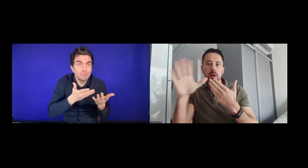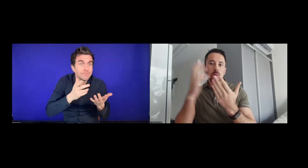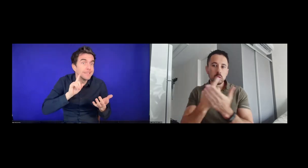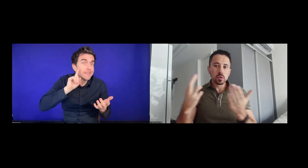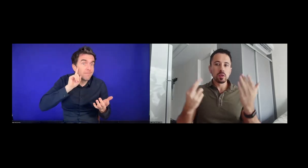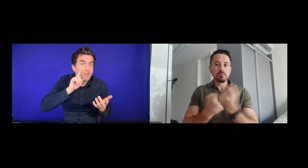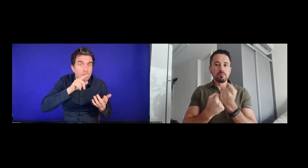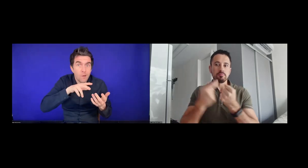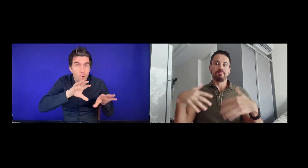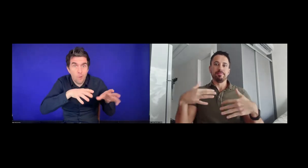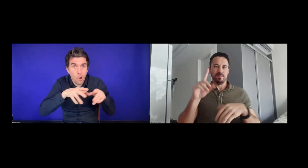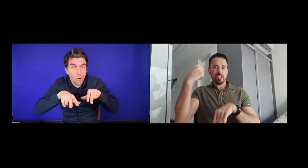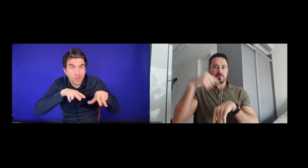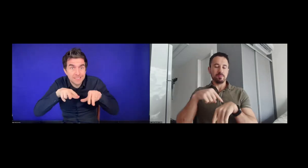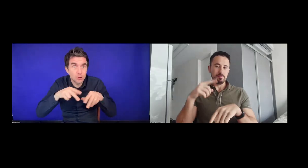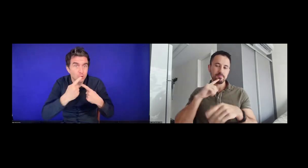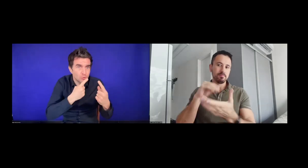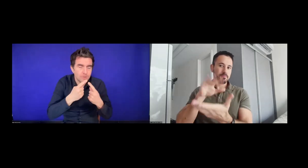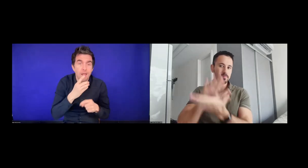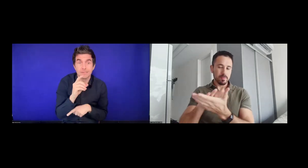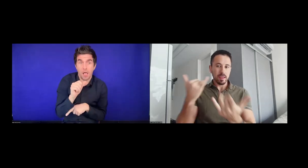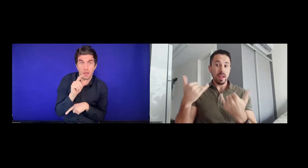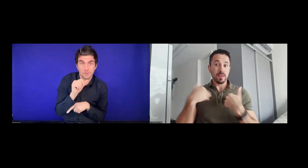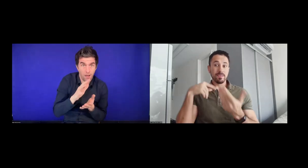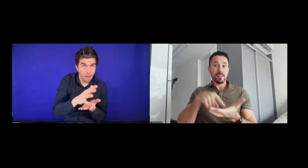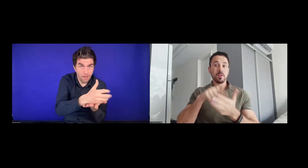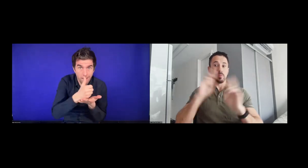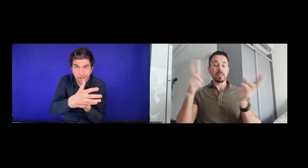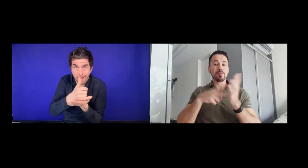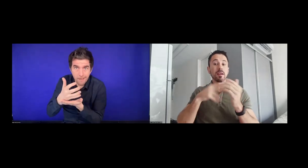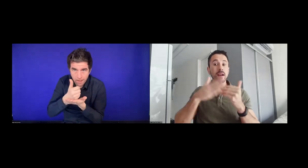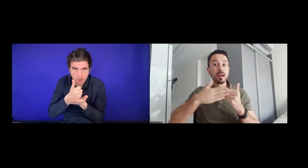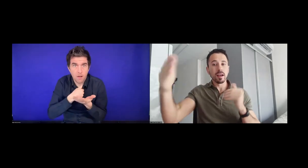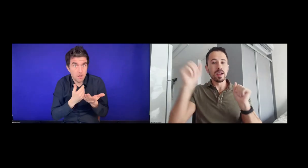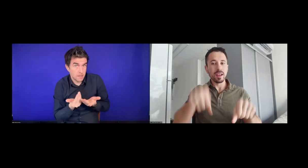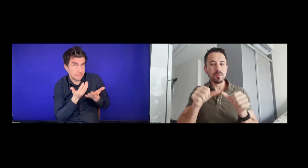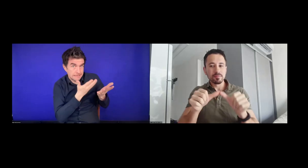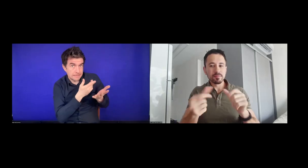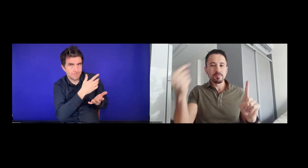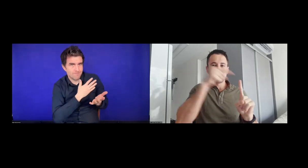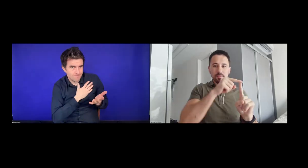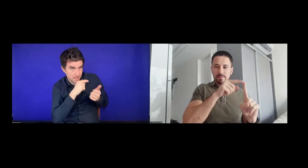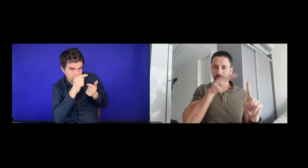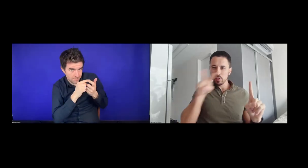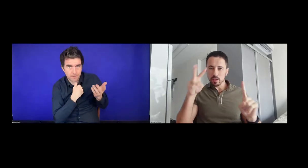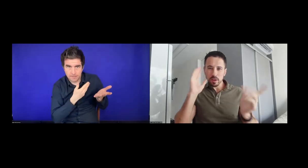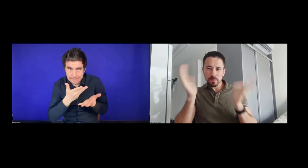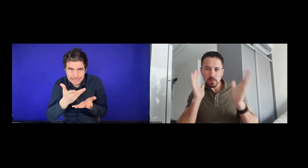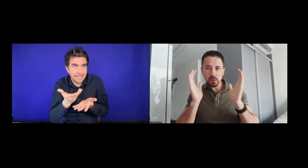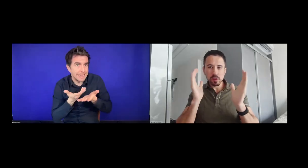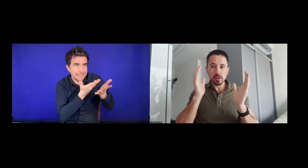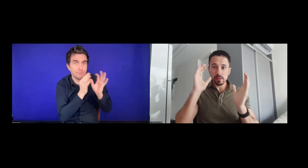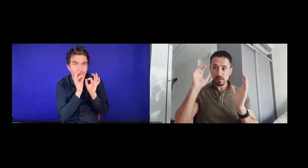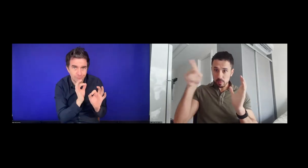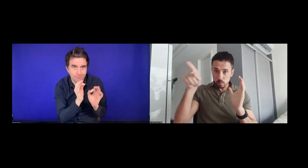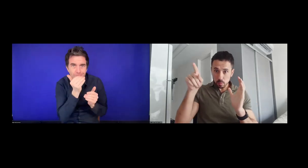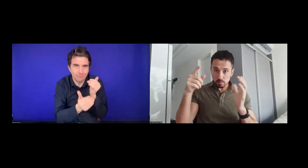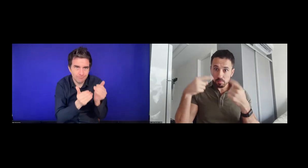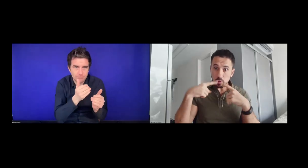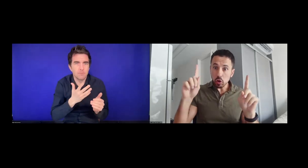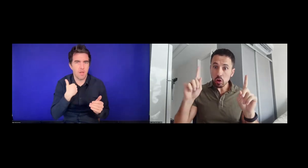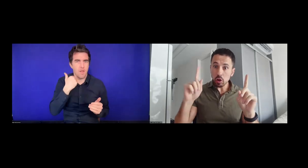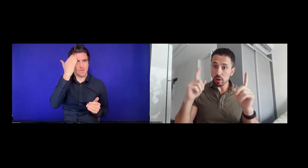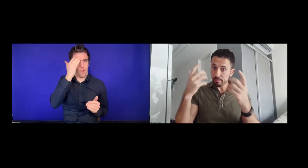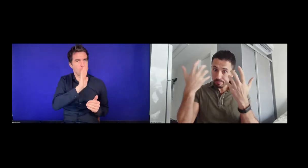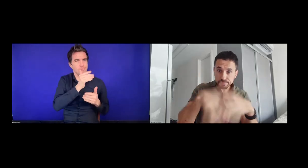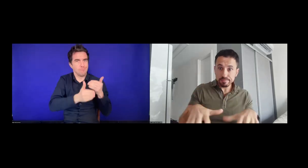within, kind of the structures that we did, the information that we got, and had that documentation. We are still kind of going back and